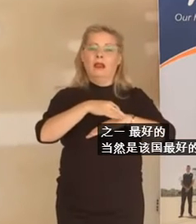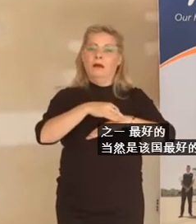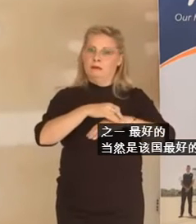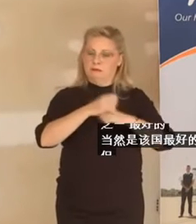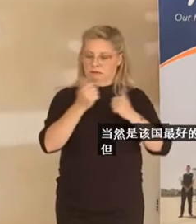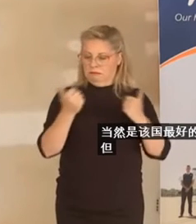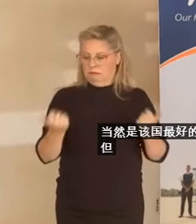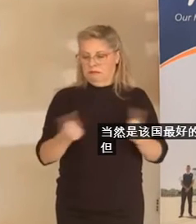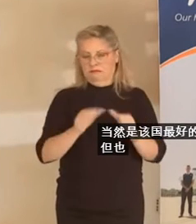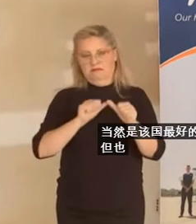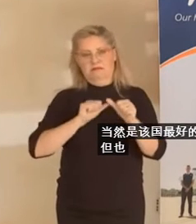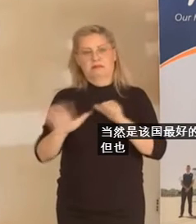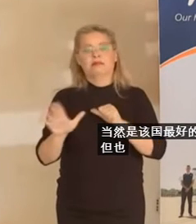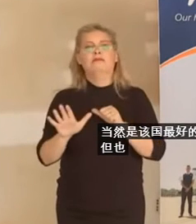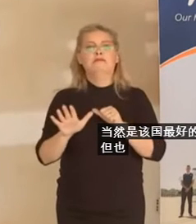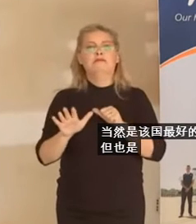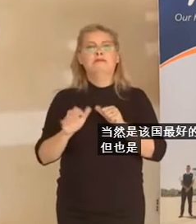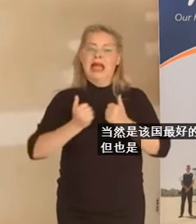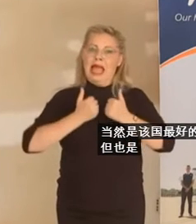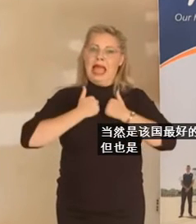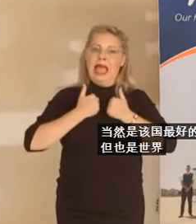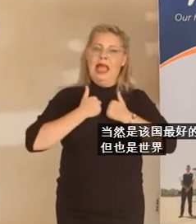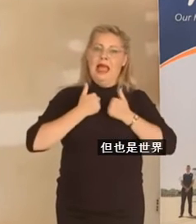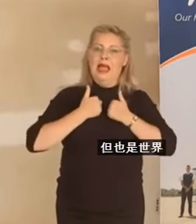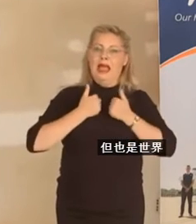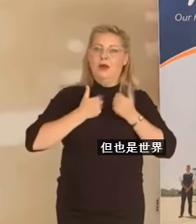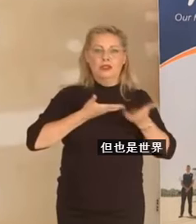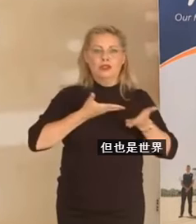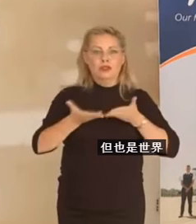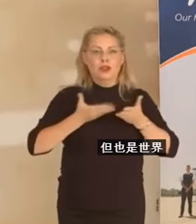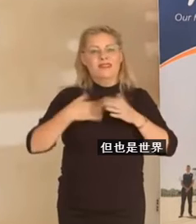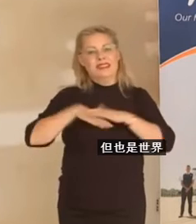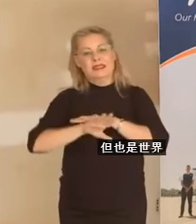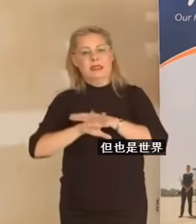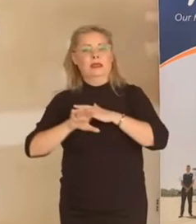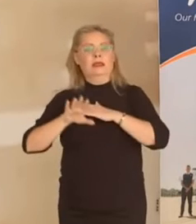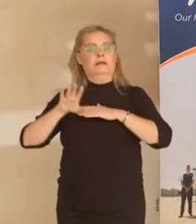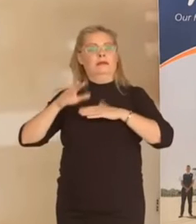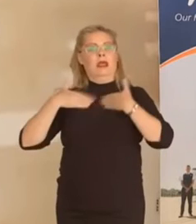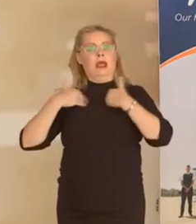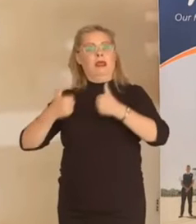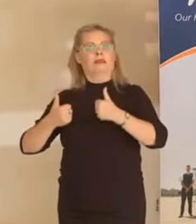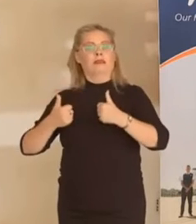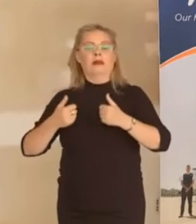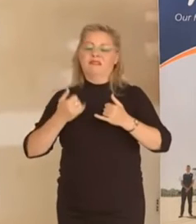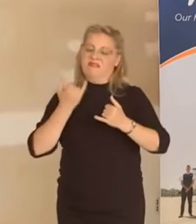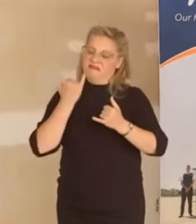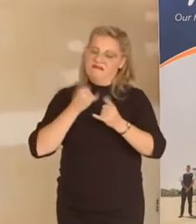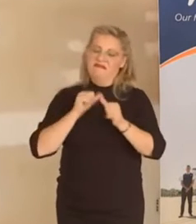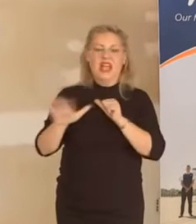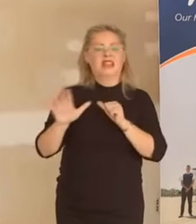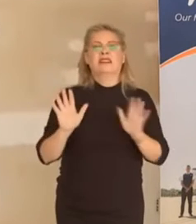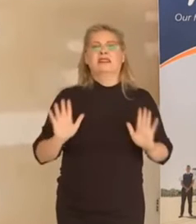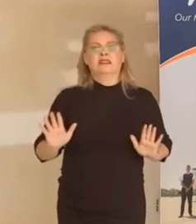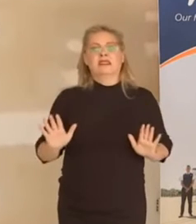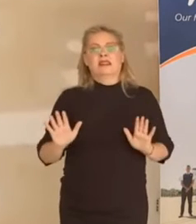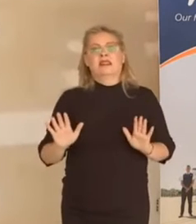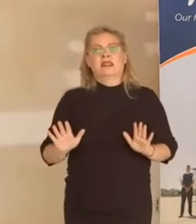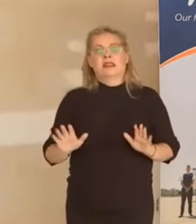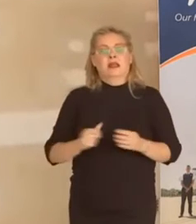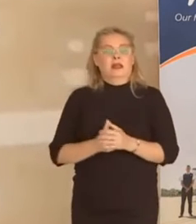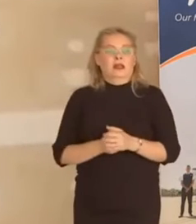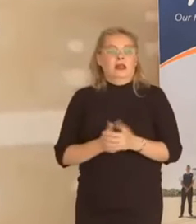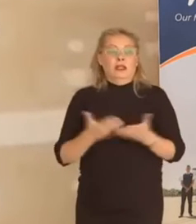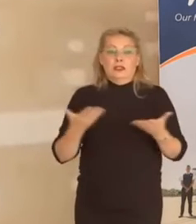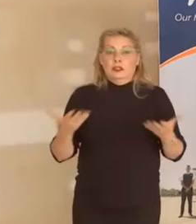country, but one of the best in the world. That should give confidence as we move through this period of time, as we open up, as we get back